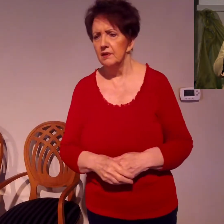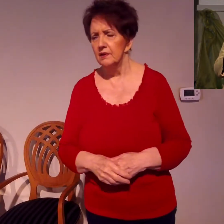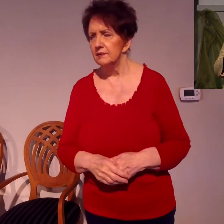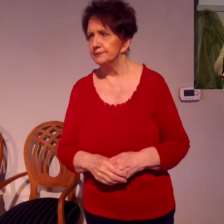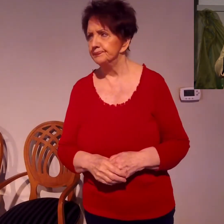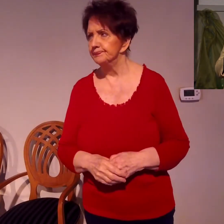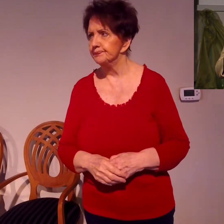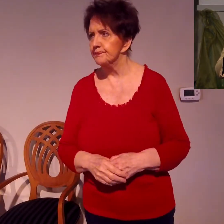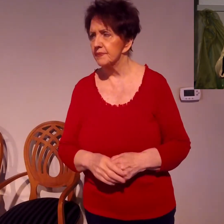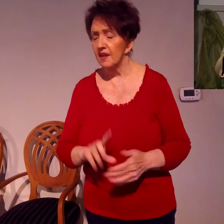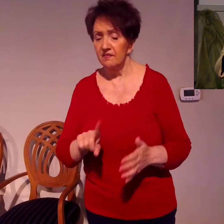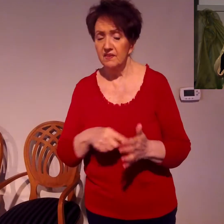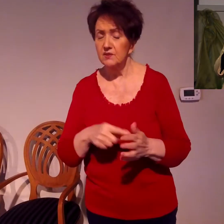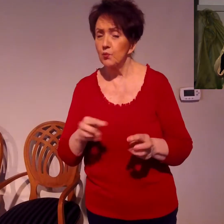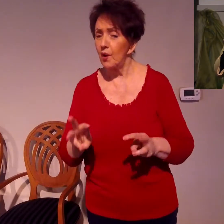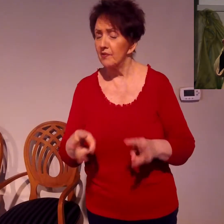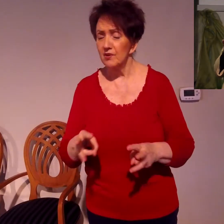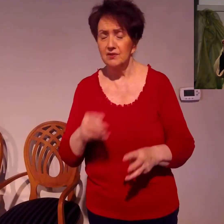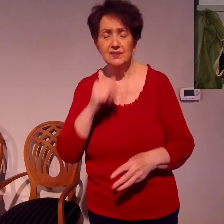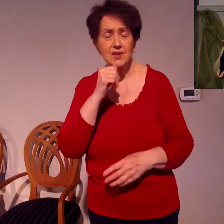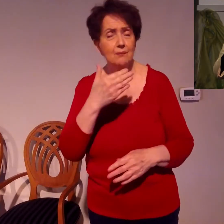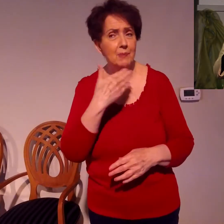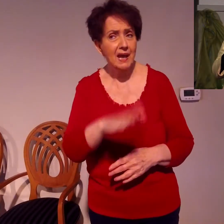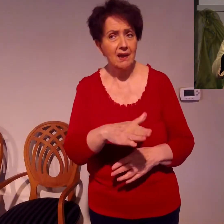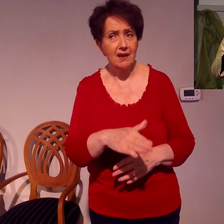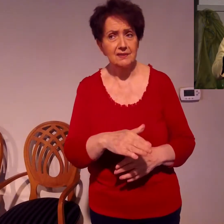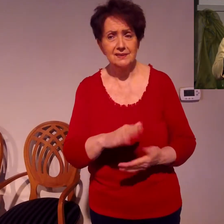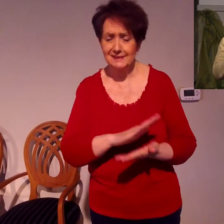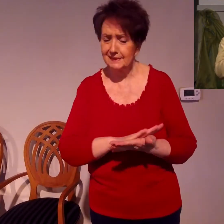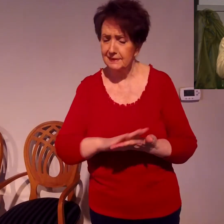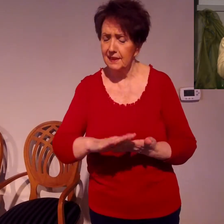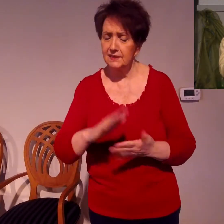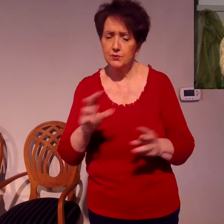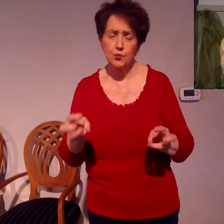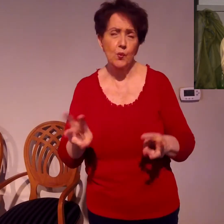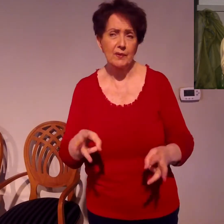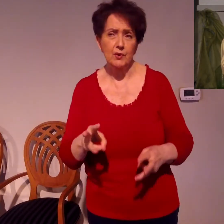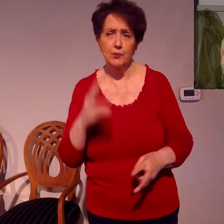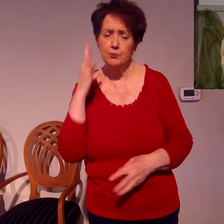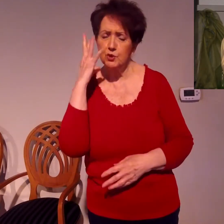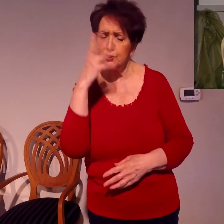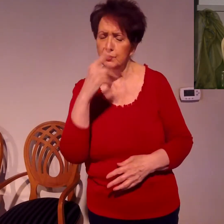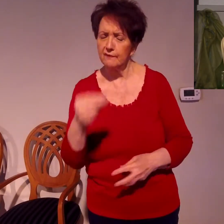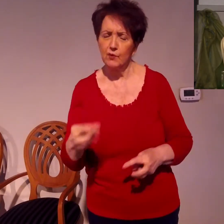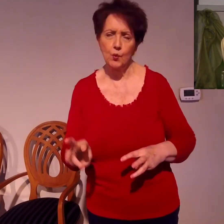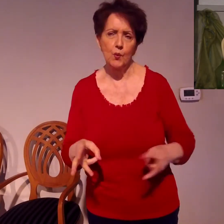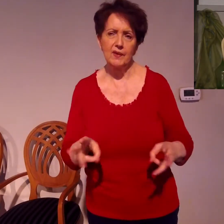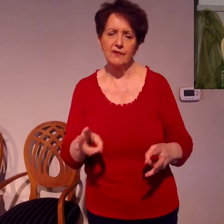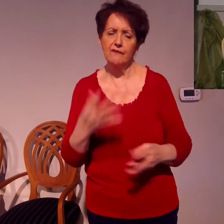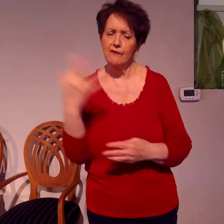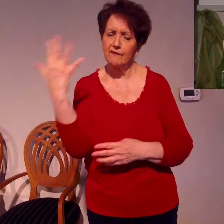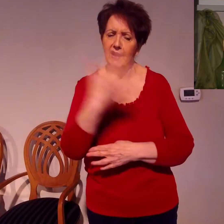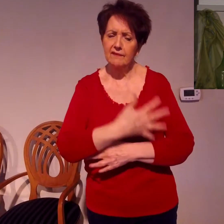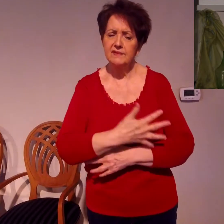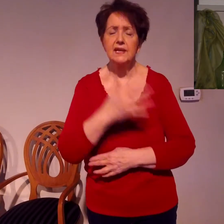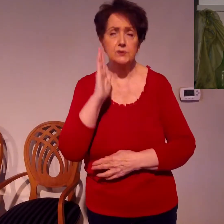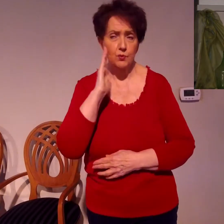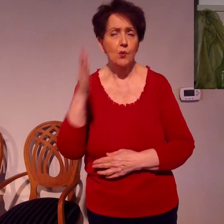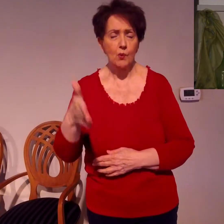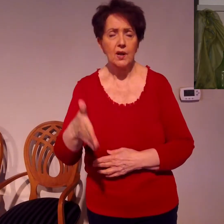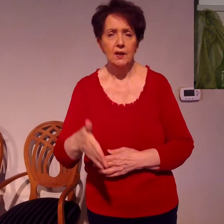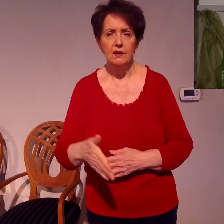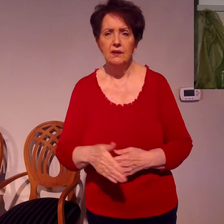this weather is not that. It's nice weather. It's beautiful weather. We're going to have the whole 5 days